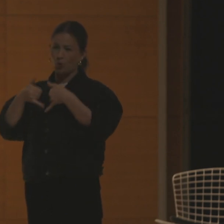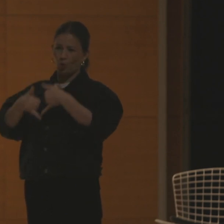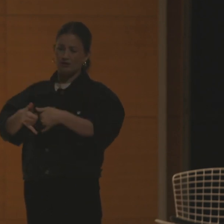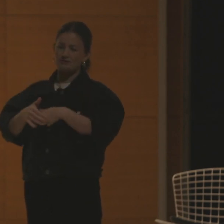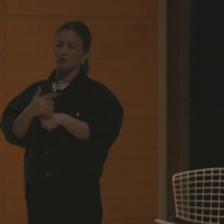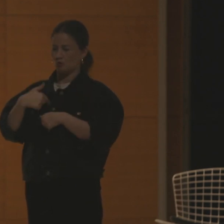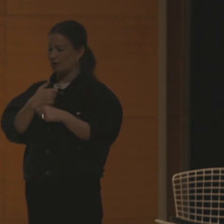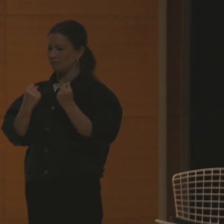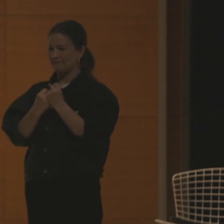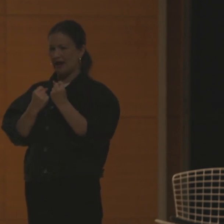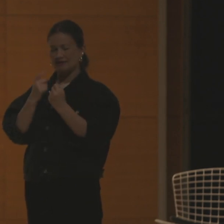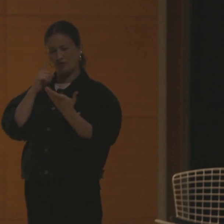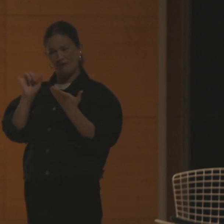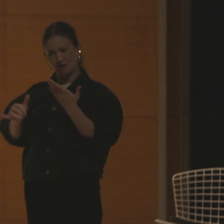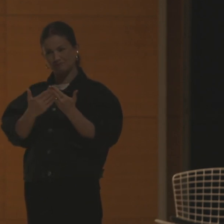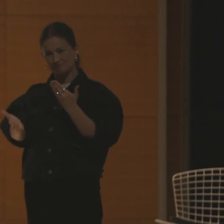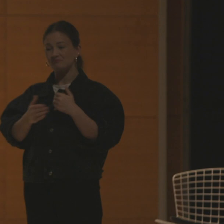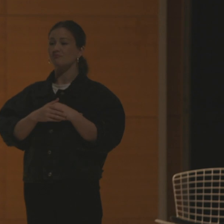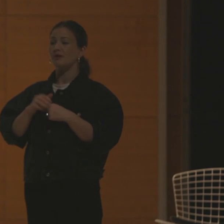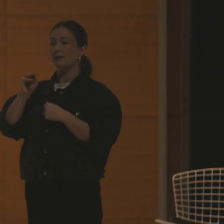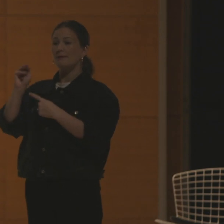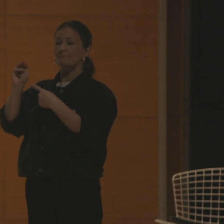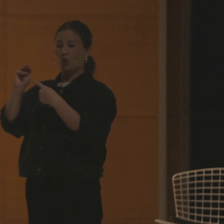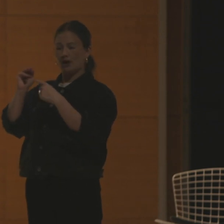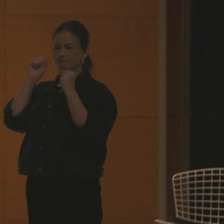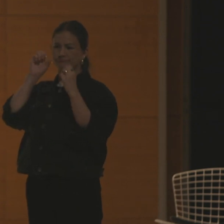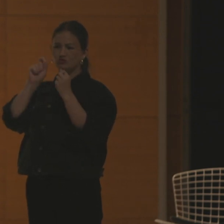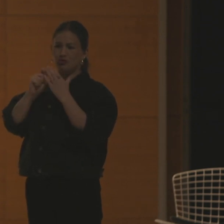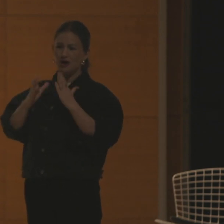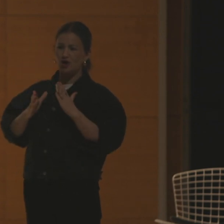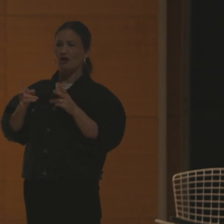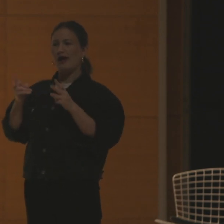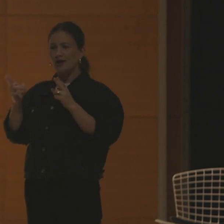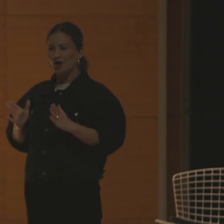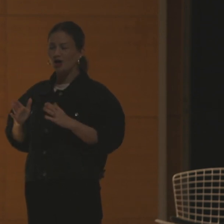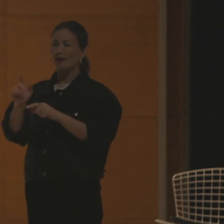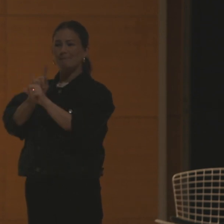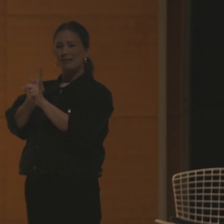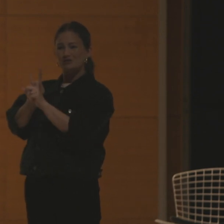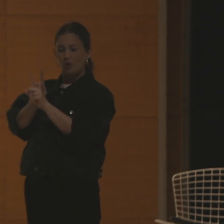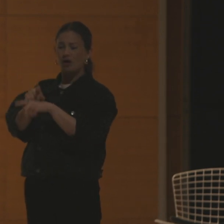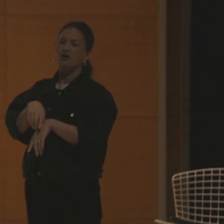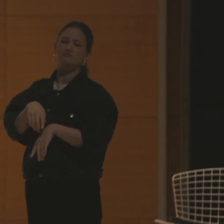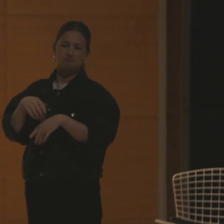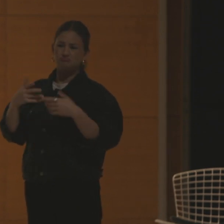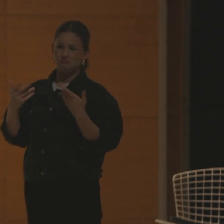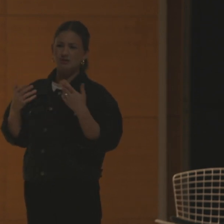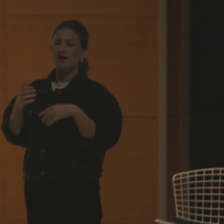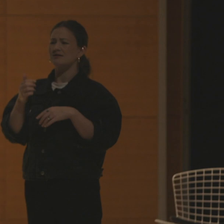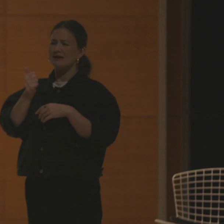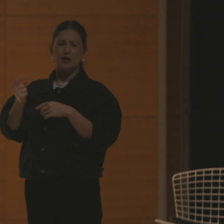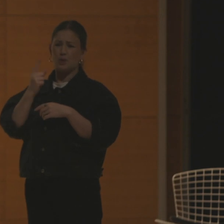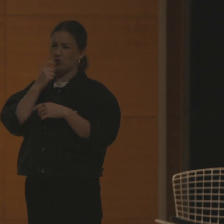life. Not only is Morgan a brilliant writer, he's also a beloved editor and mentor. Say Morgan Talty to anyone who has worked